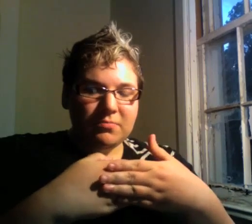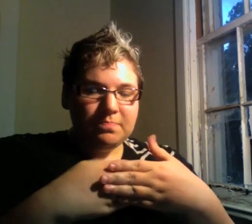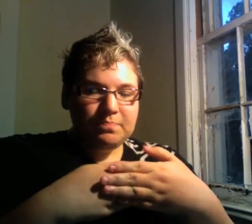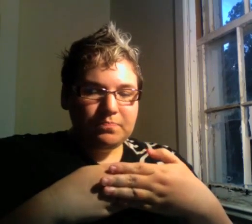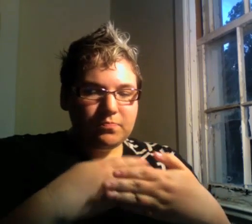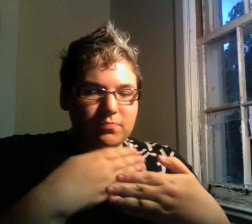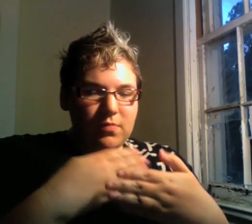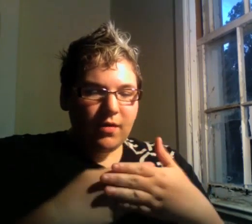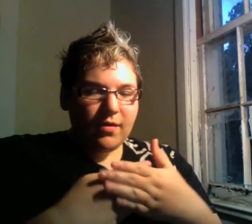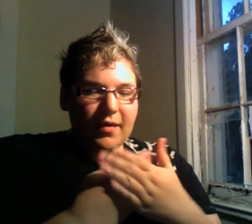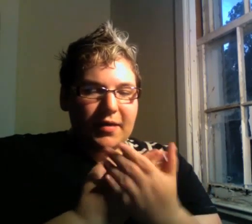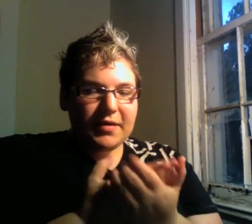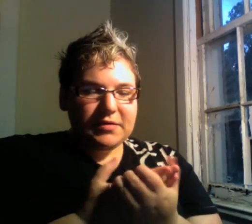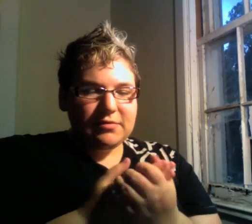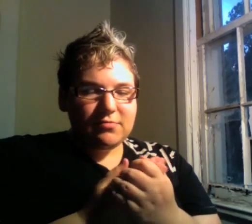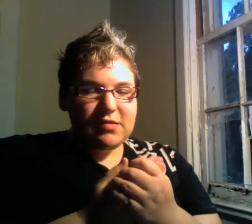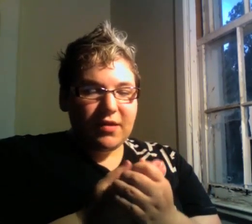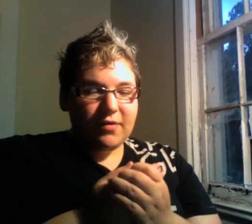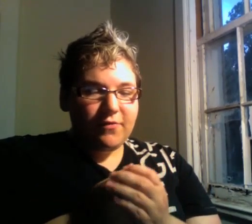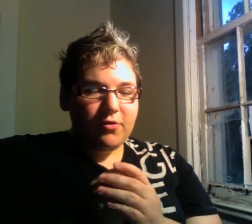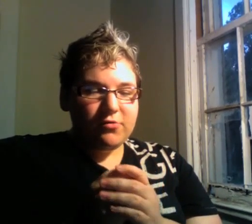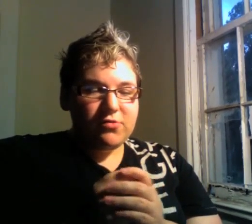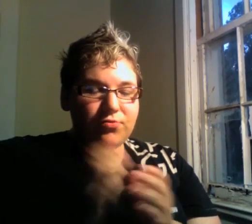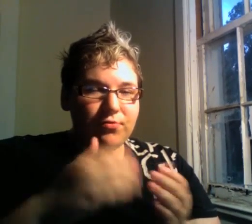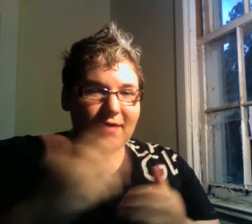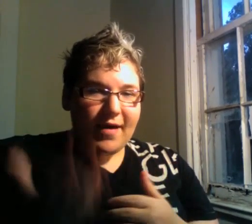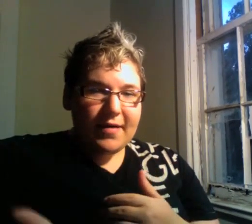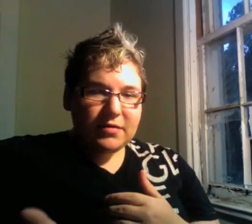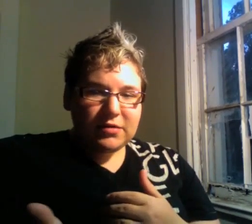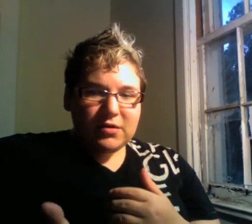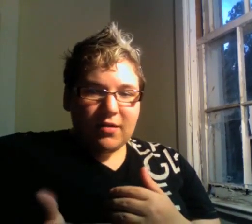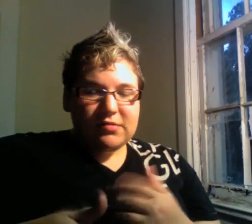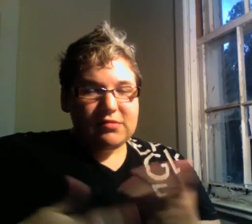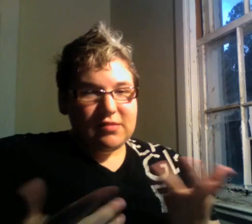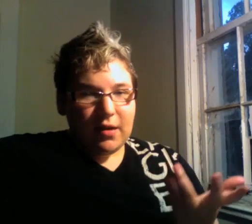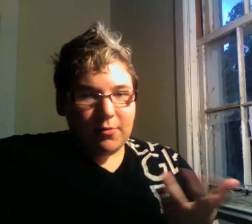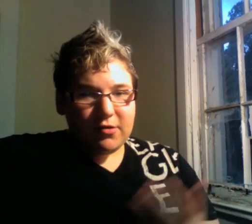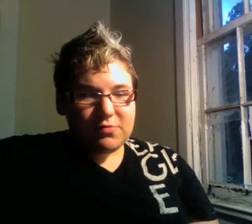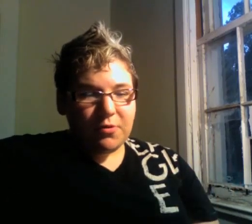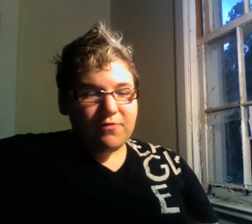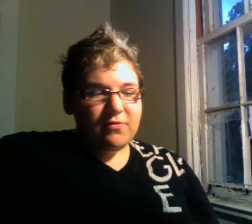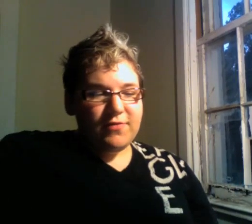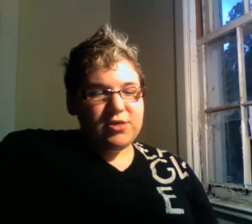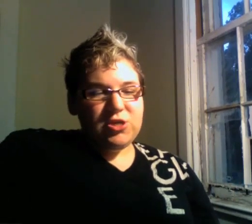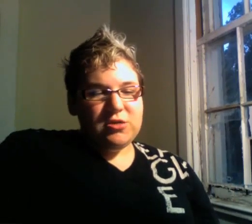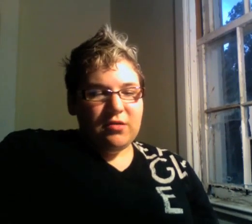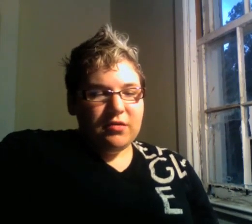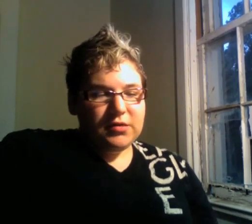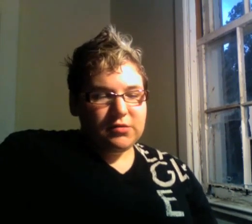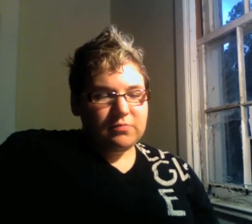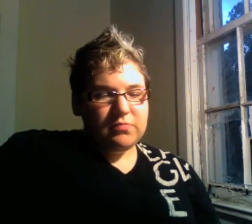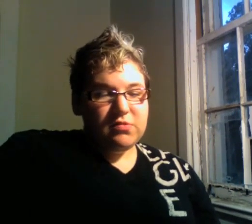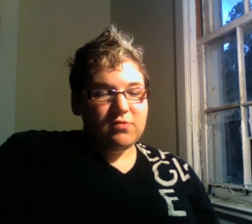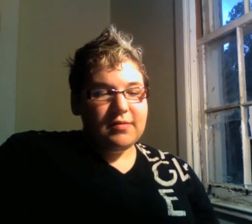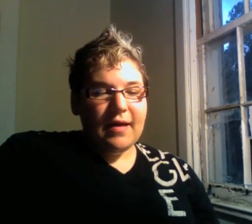and taking photos through that since the camera has perfect vision um doing that